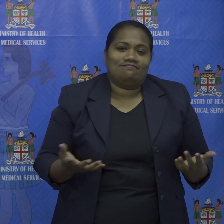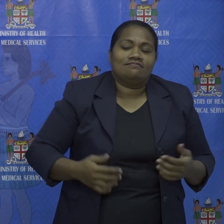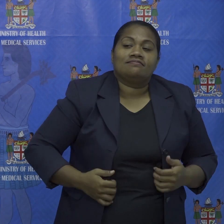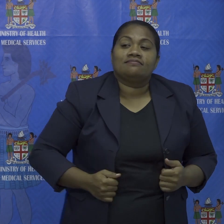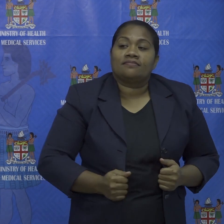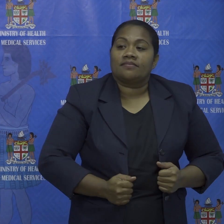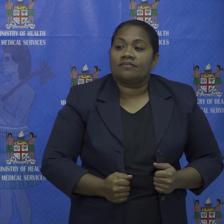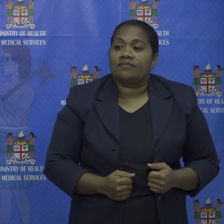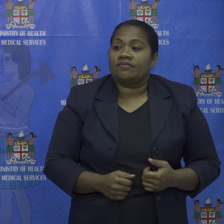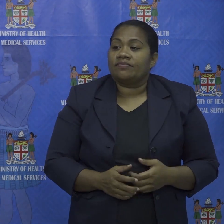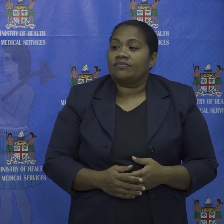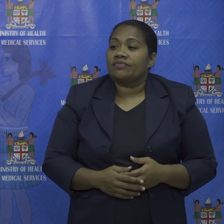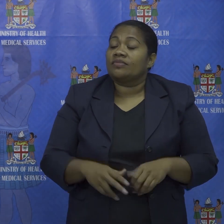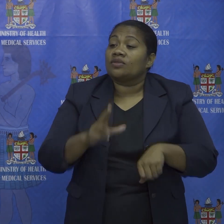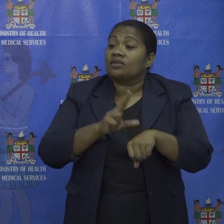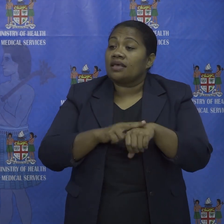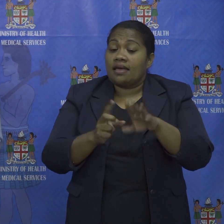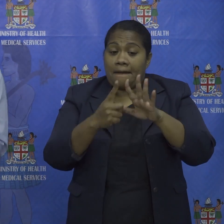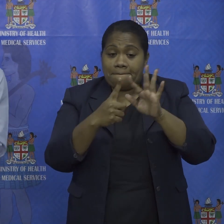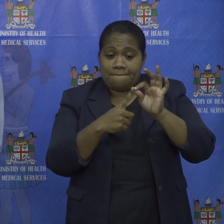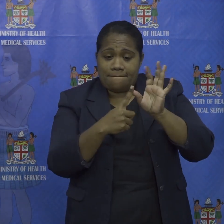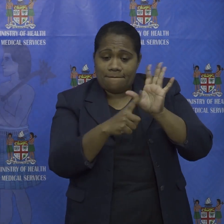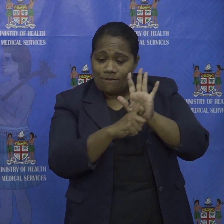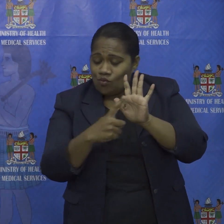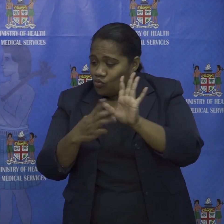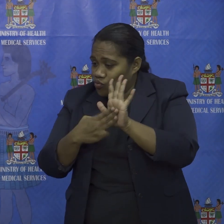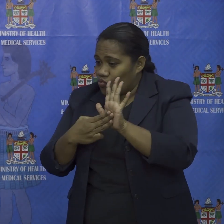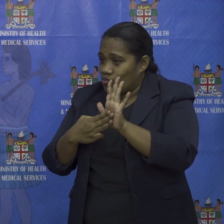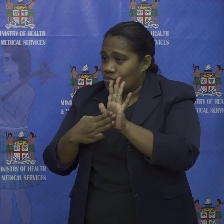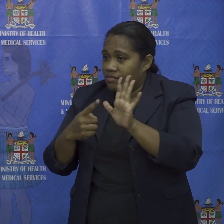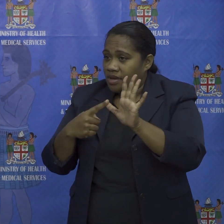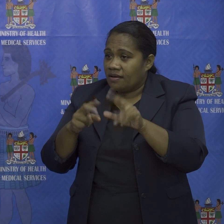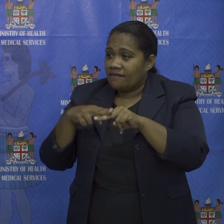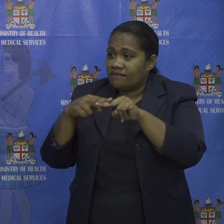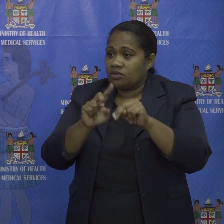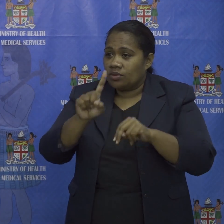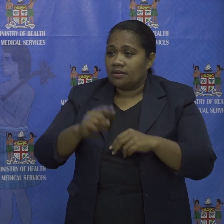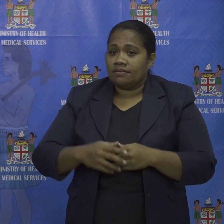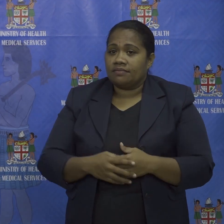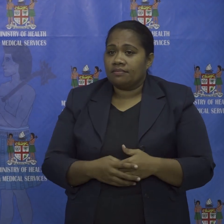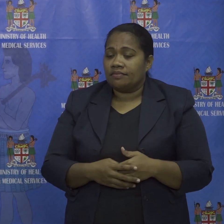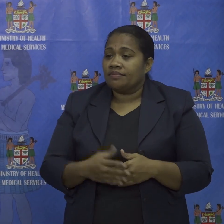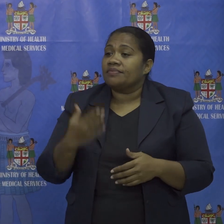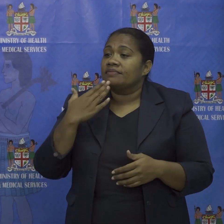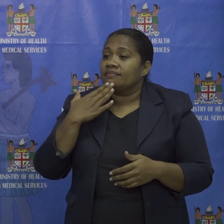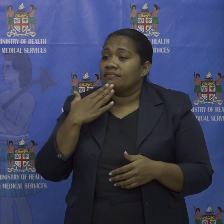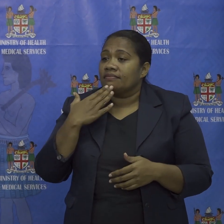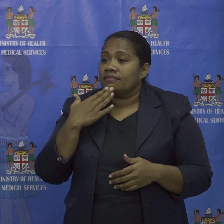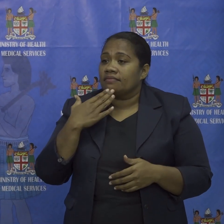Dr. Fong, Parama from Fijian News. I just want to ask if you can give us an update